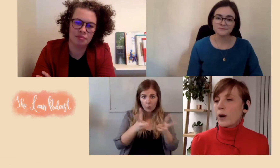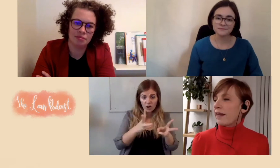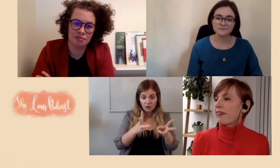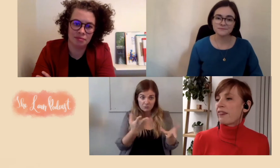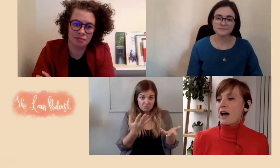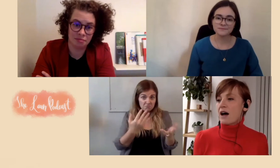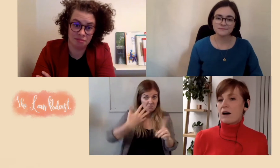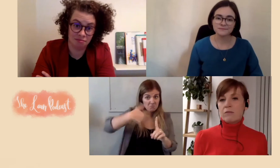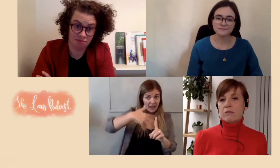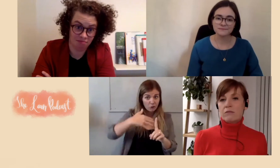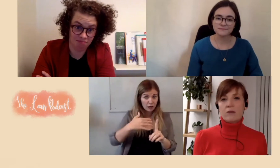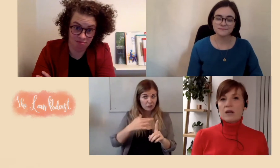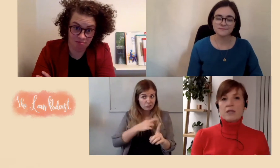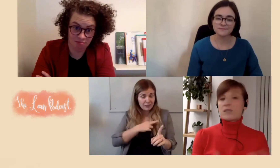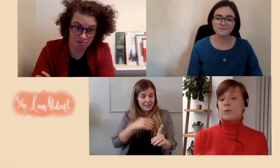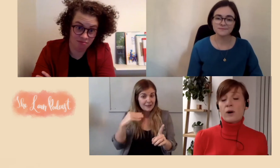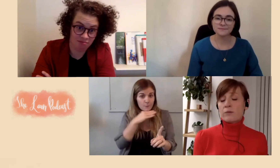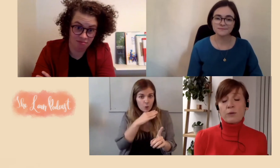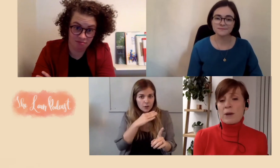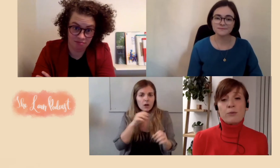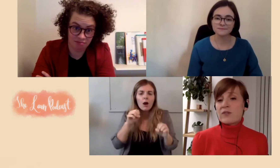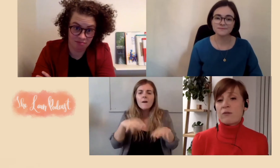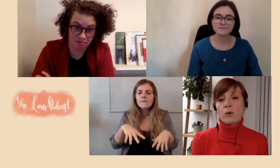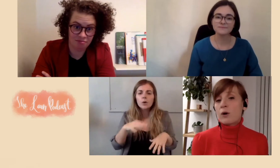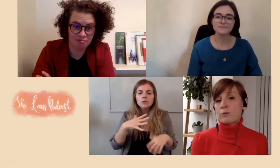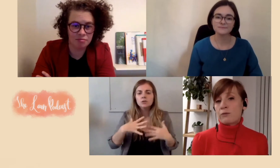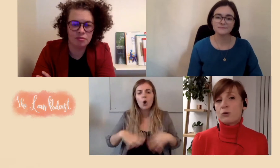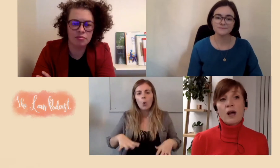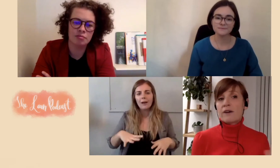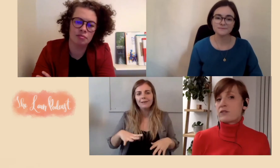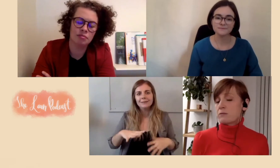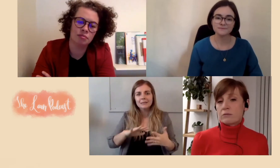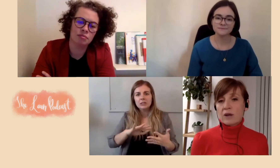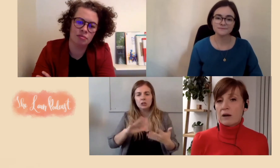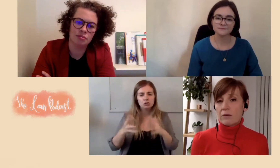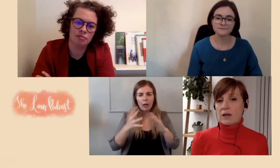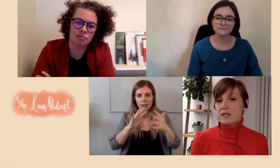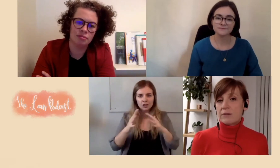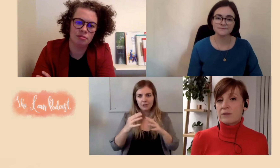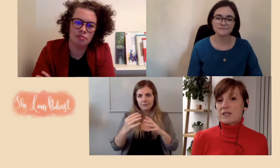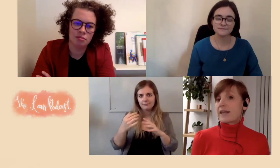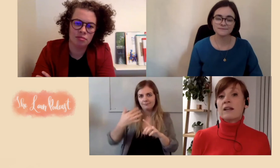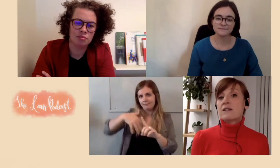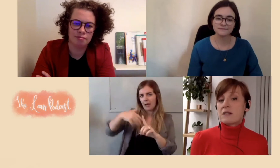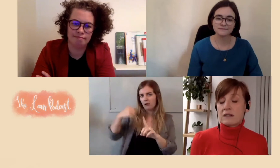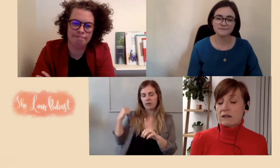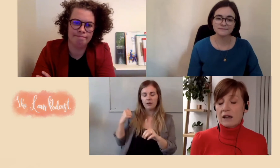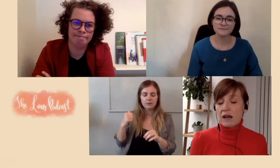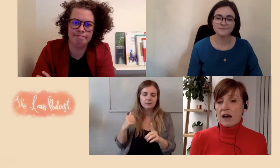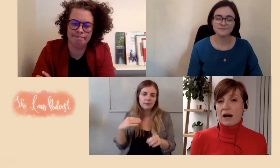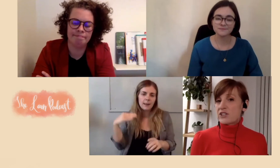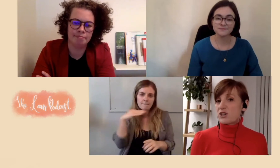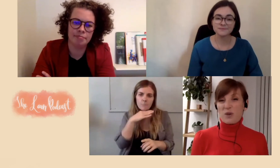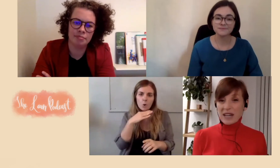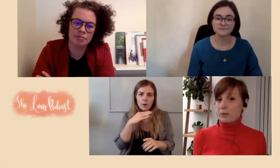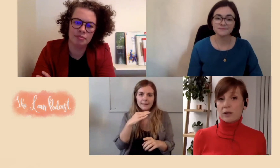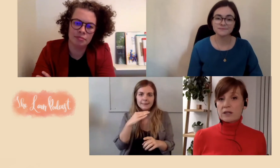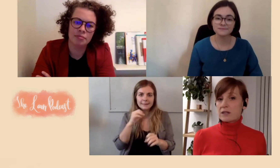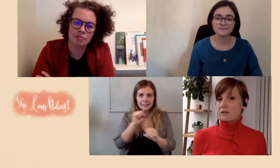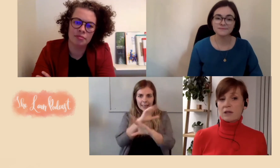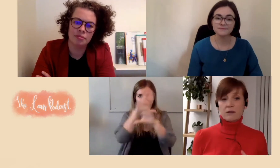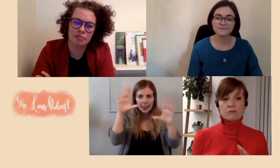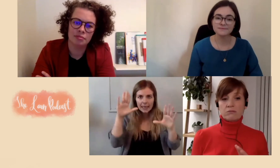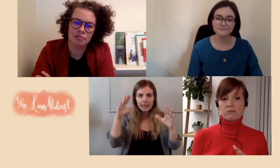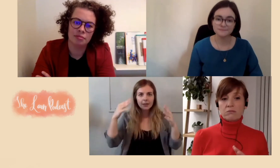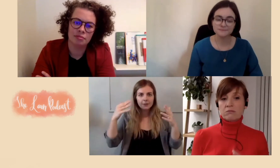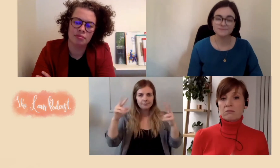of the background? I mean, of course, we don't want there to be a distraction. So that's really important, that we can be seen